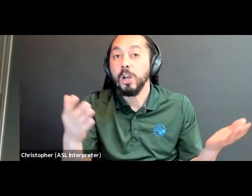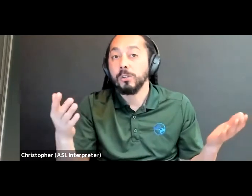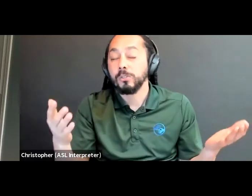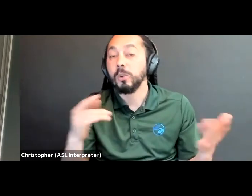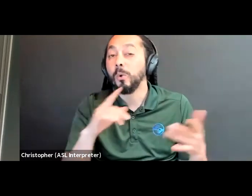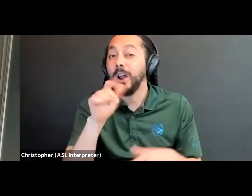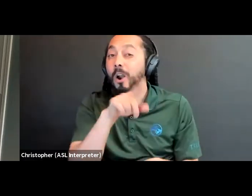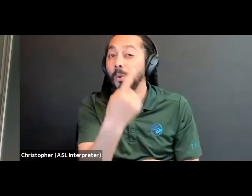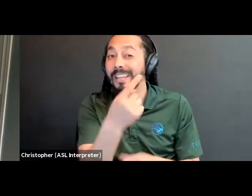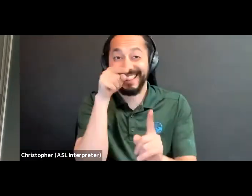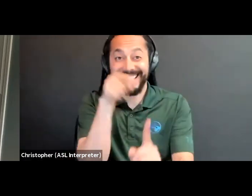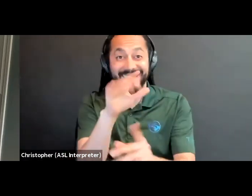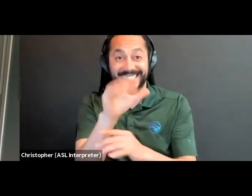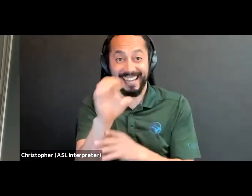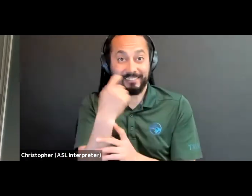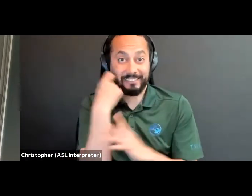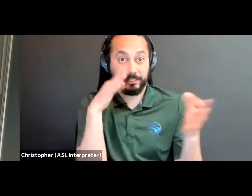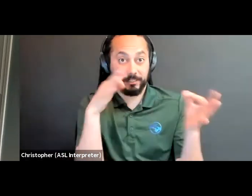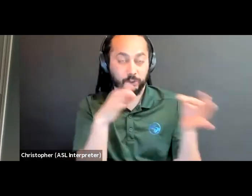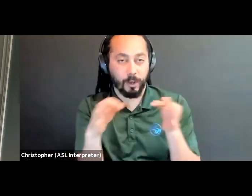the judge